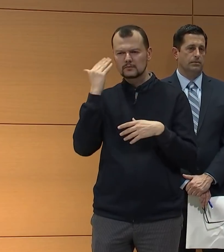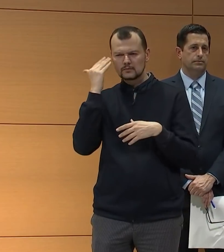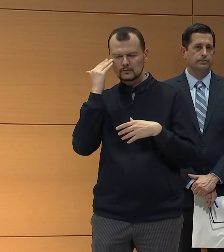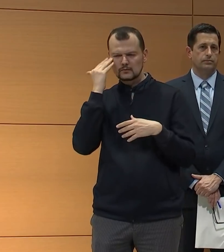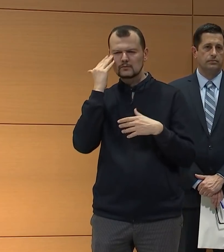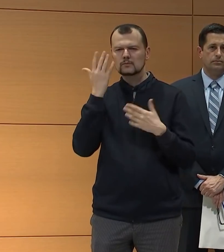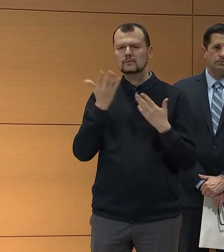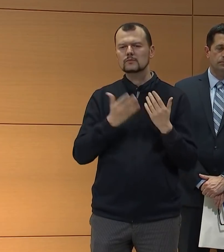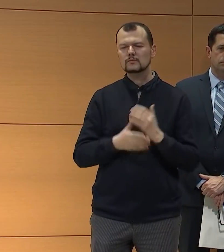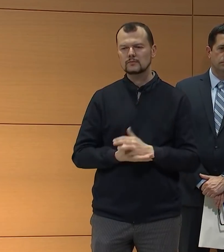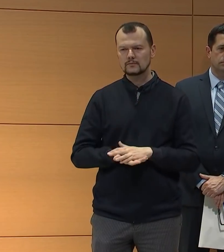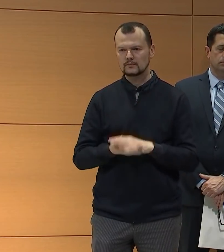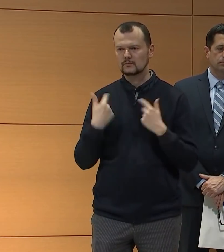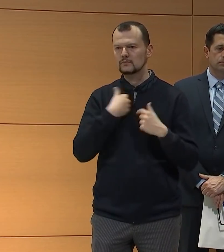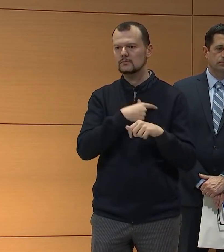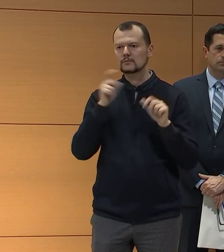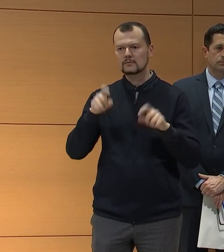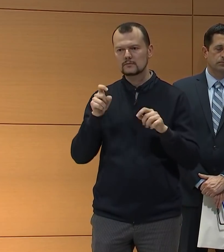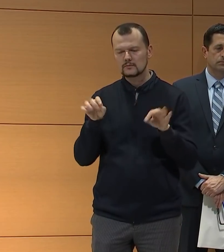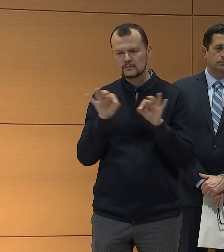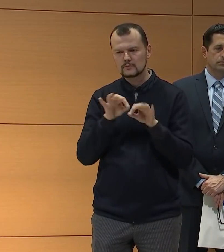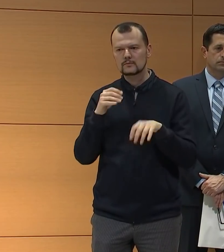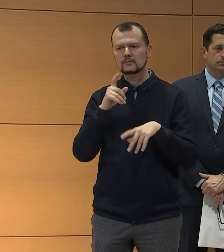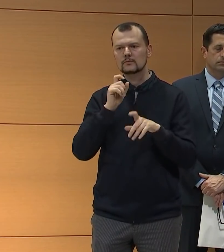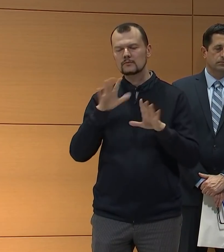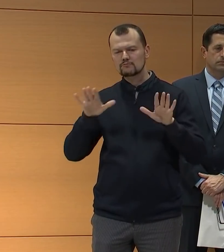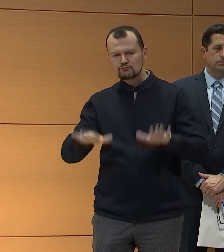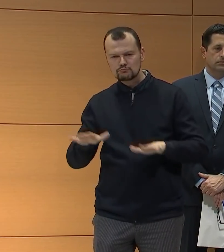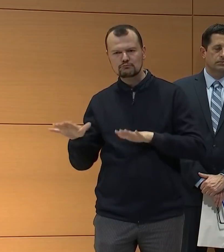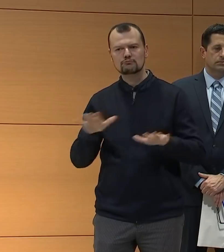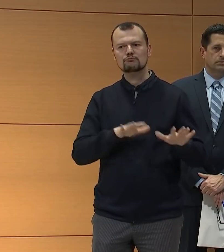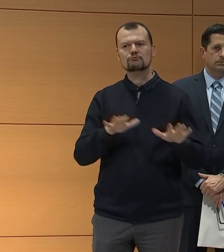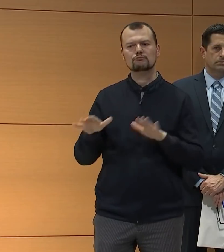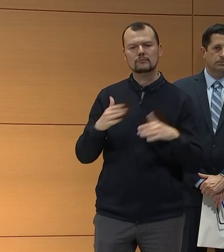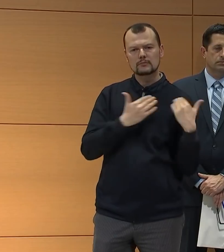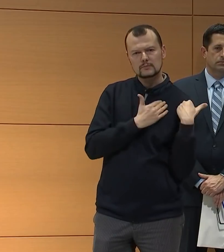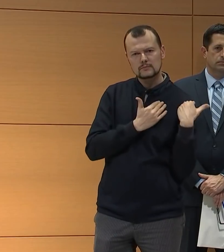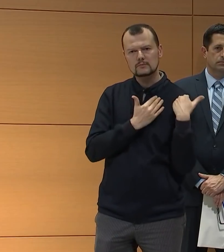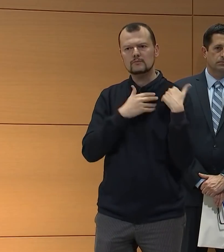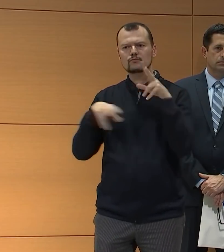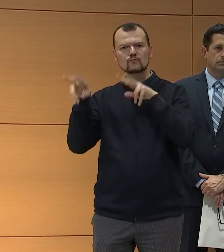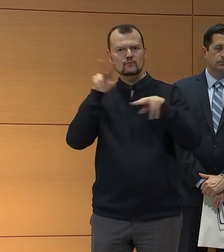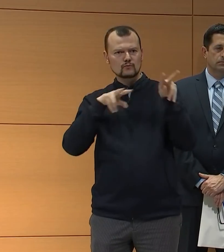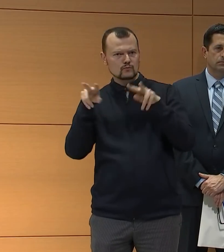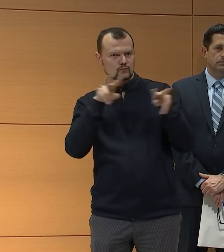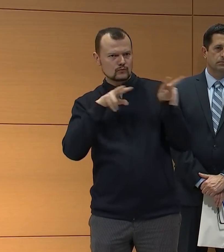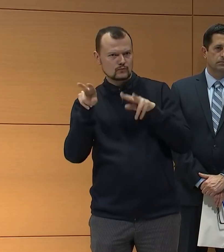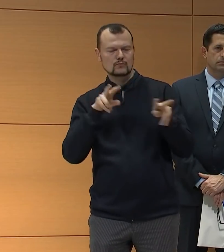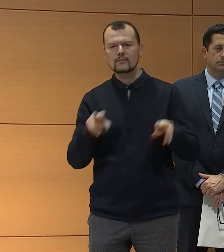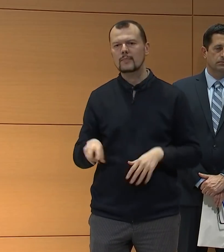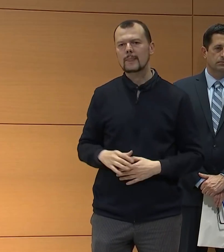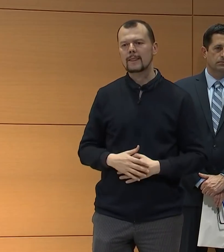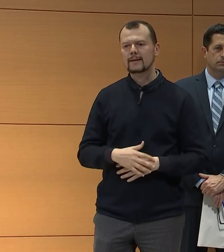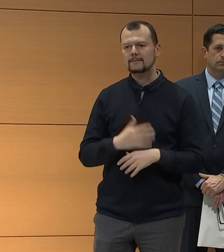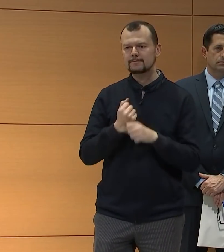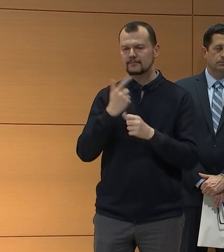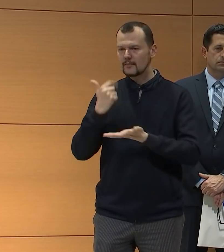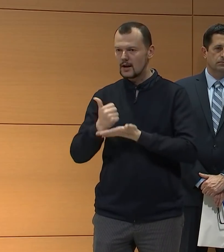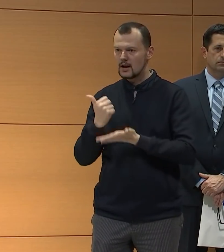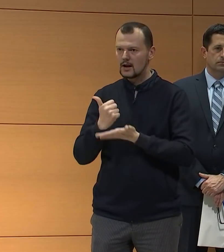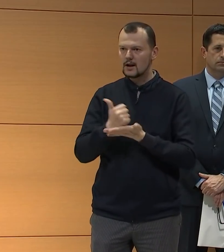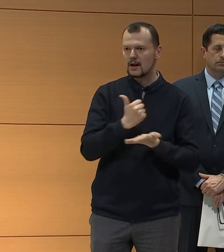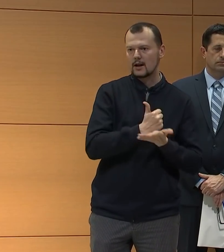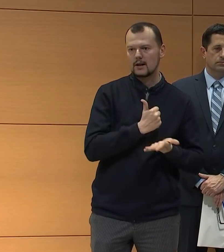composure, calm, be responsible, adhere to our guidelines, help us. And obviously the